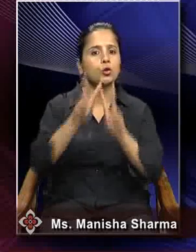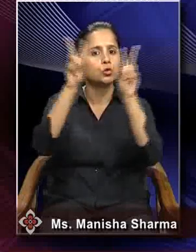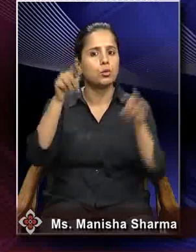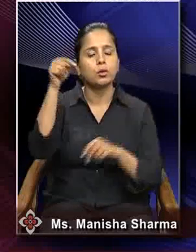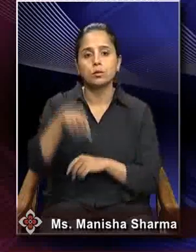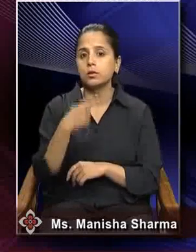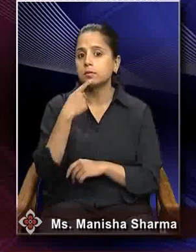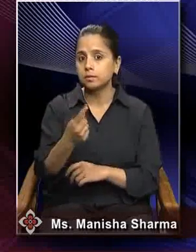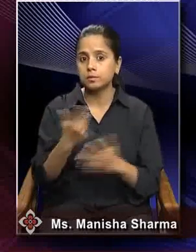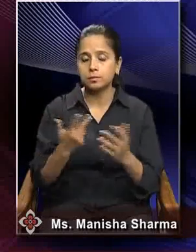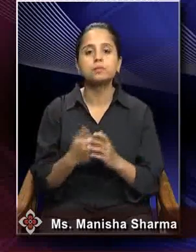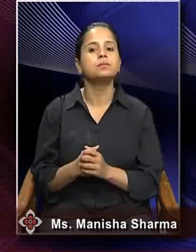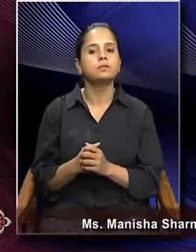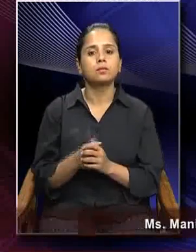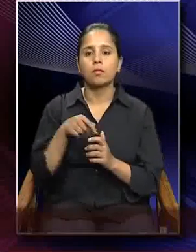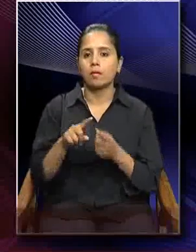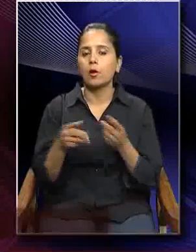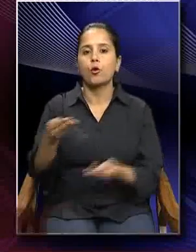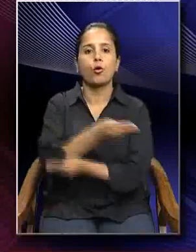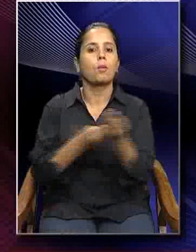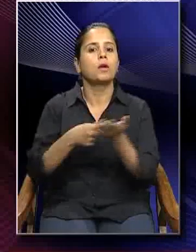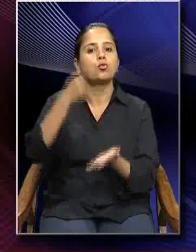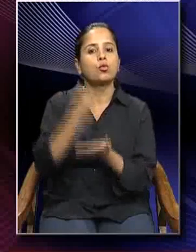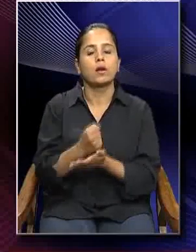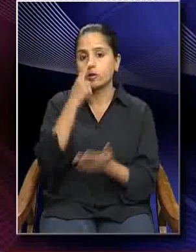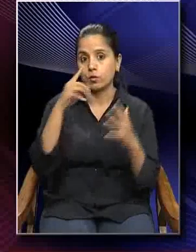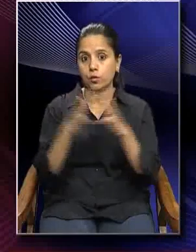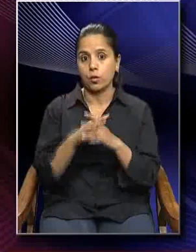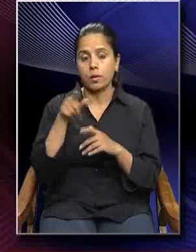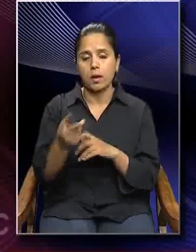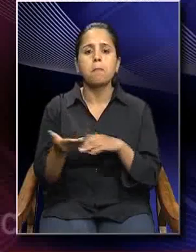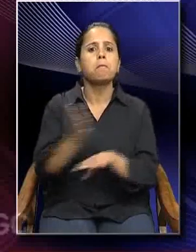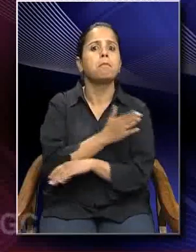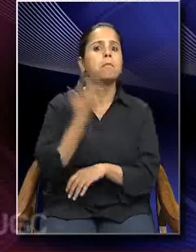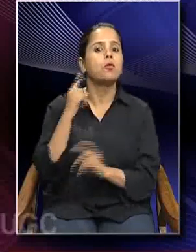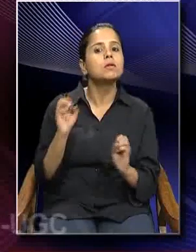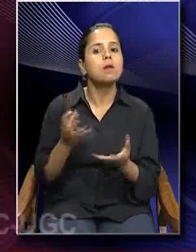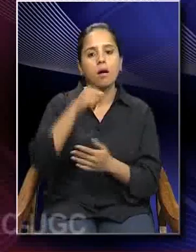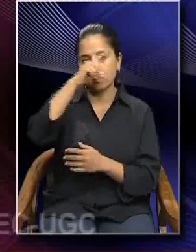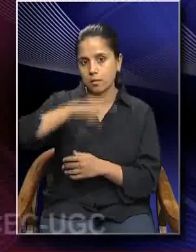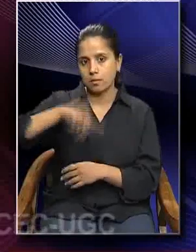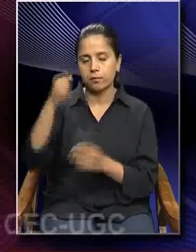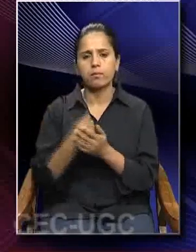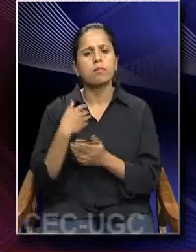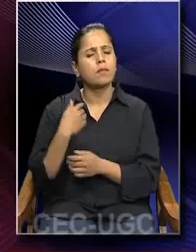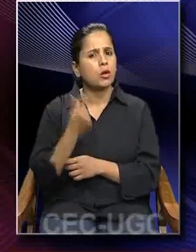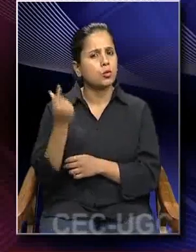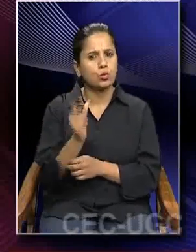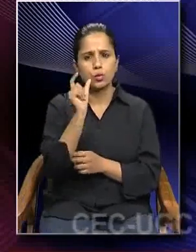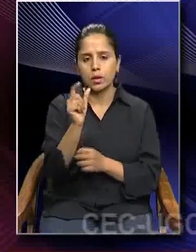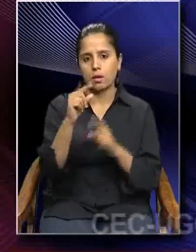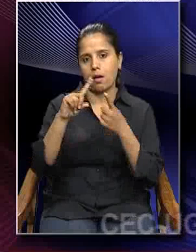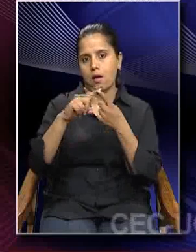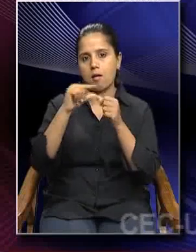today's lecture would be Economic Rights of Women in Early India. When we use the term Early